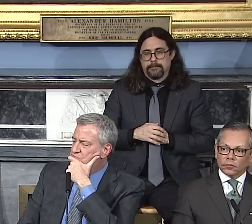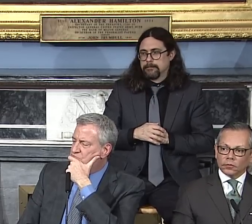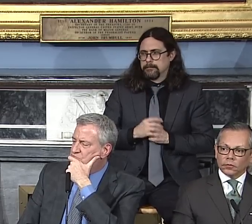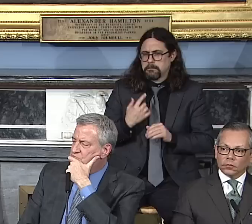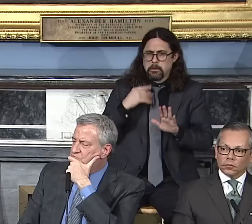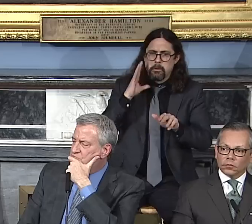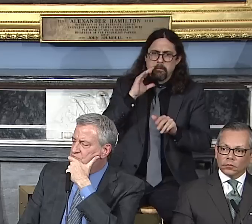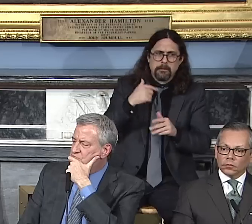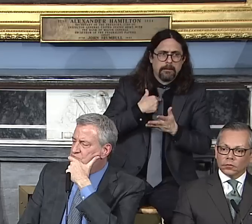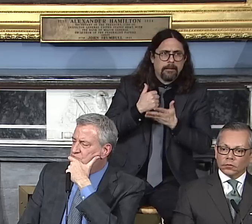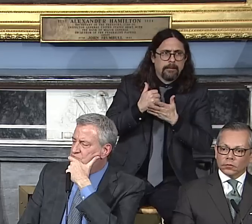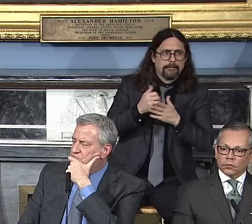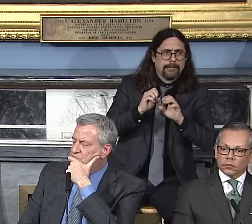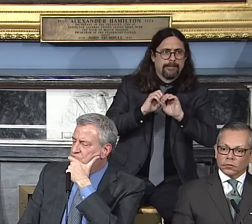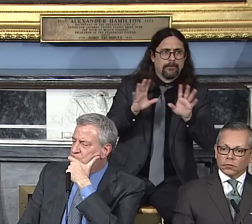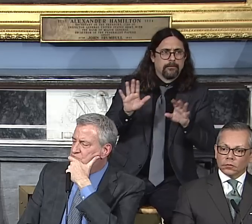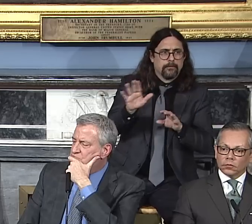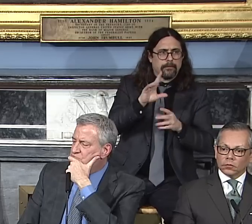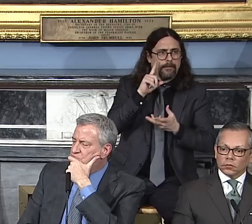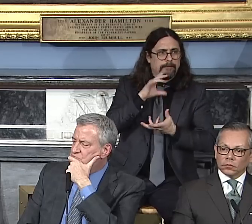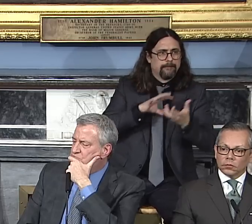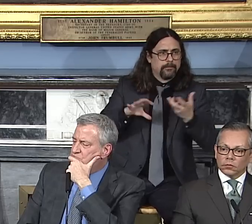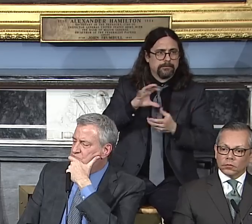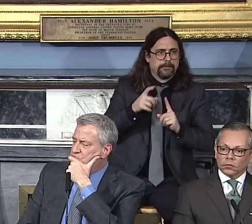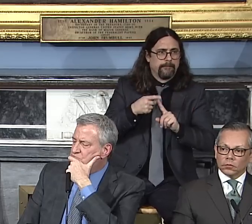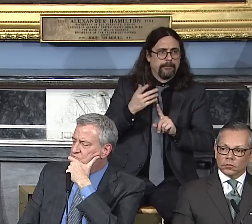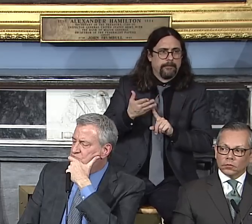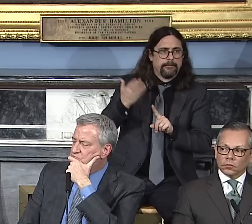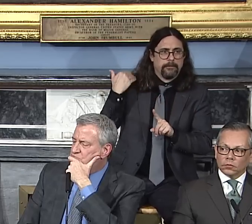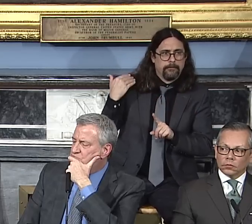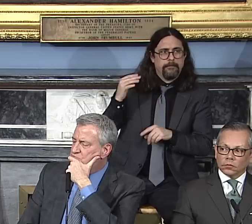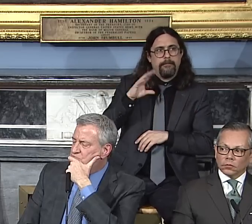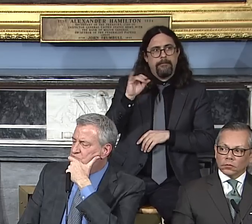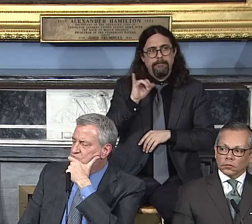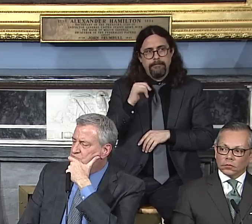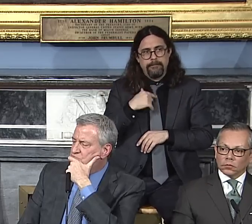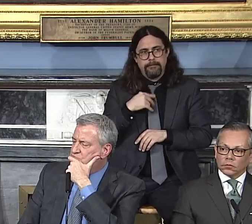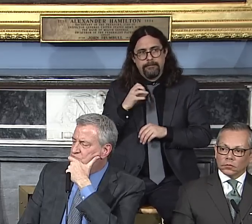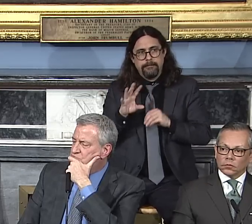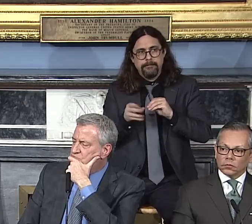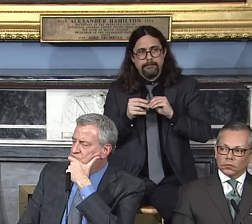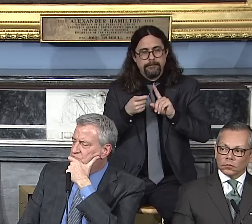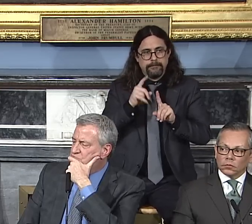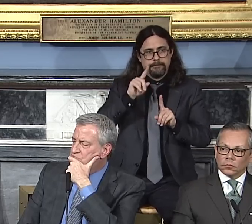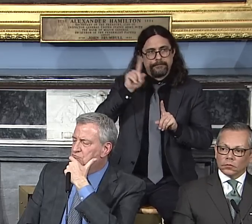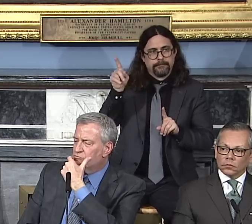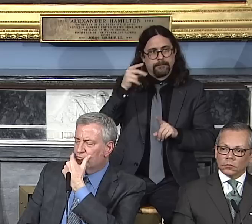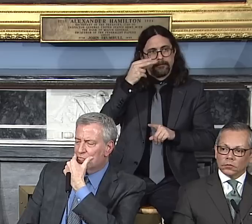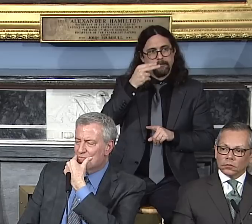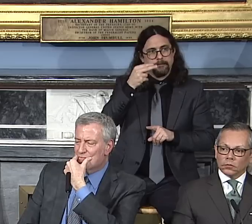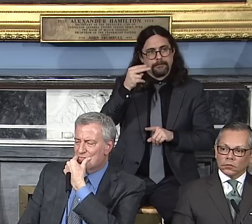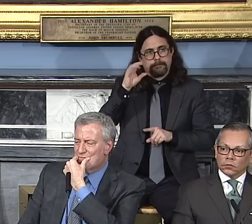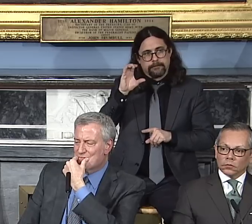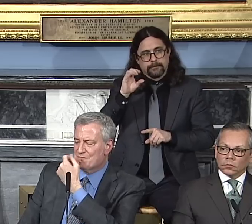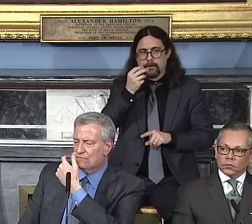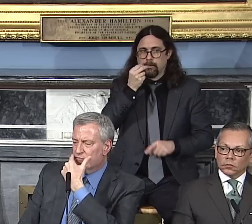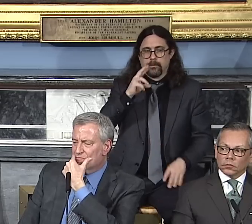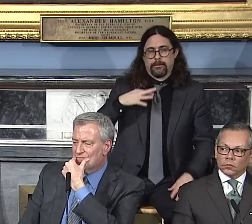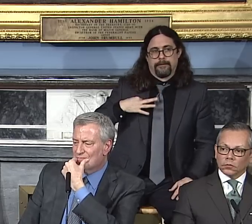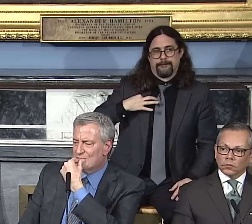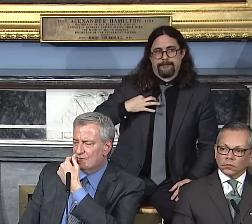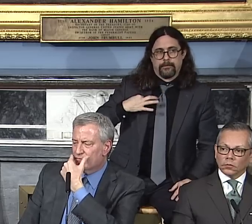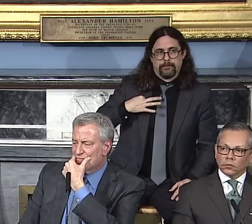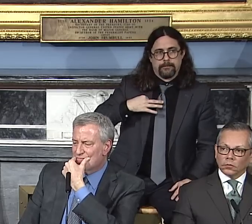to being able to get the tests from H&H and from the voluntary hospitals, there are places